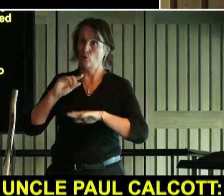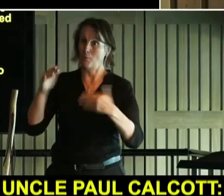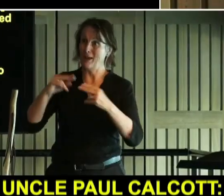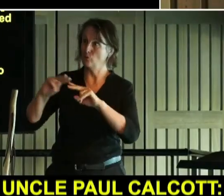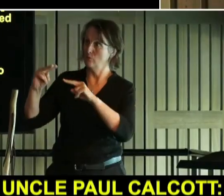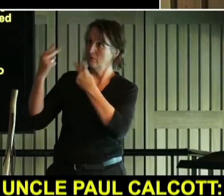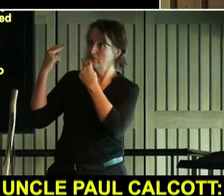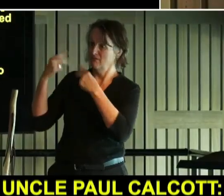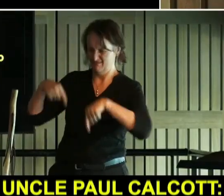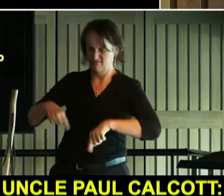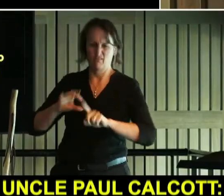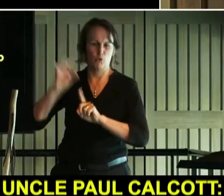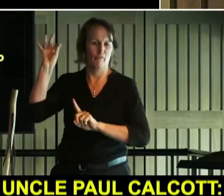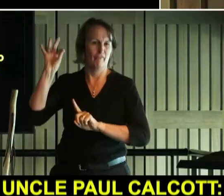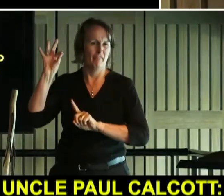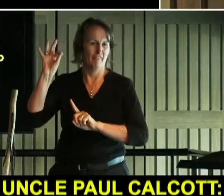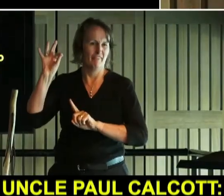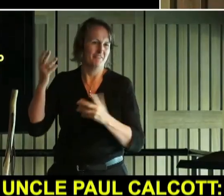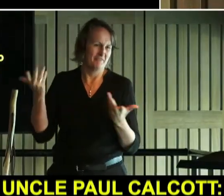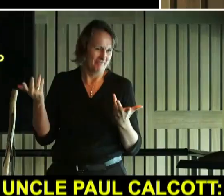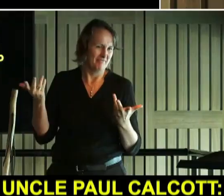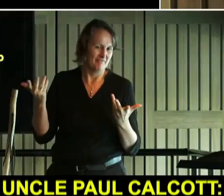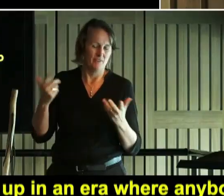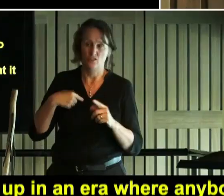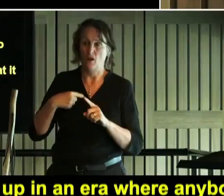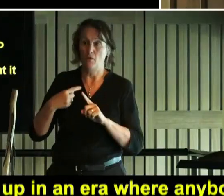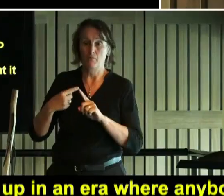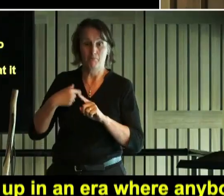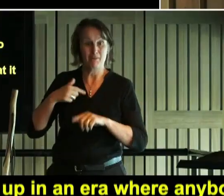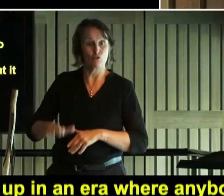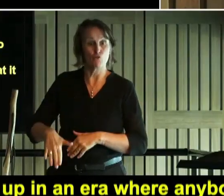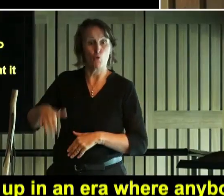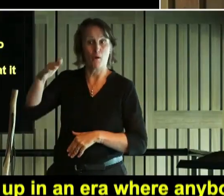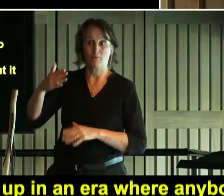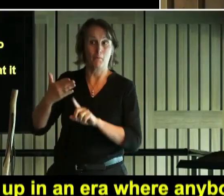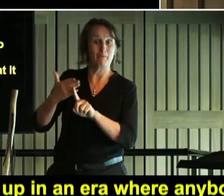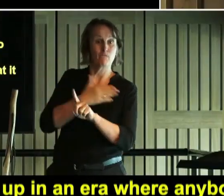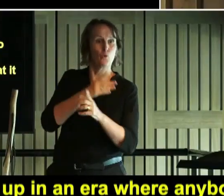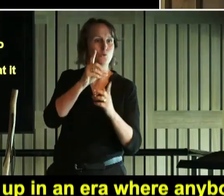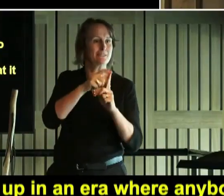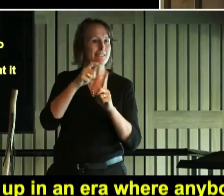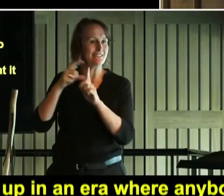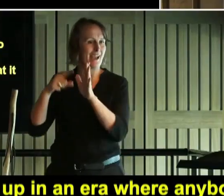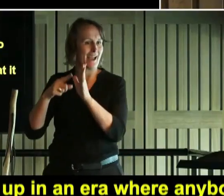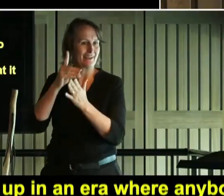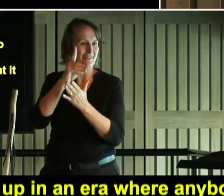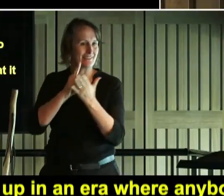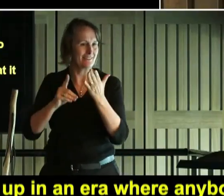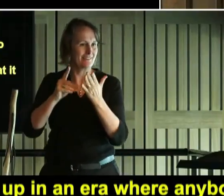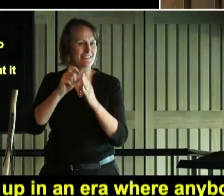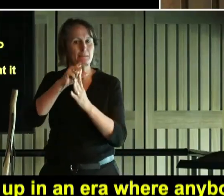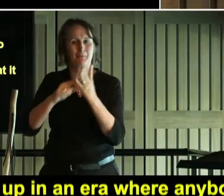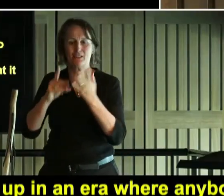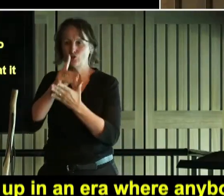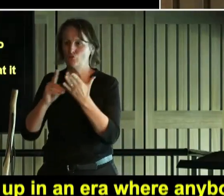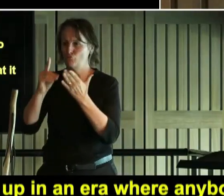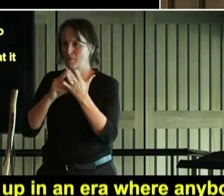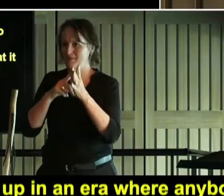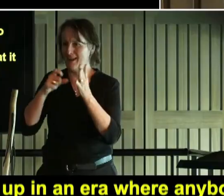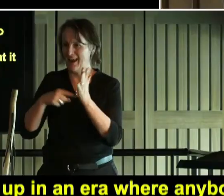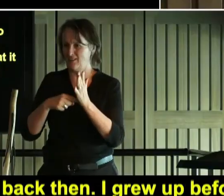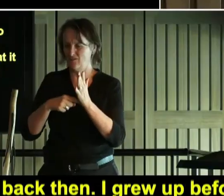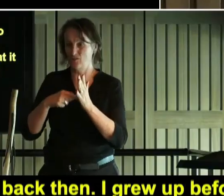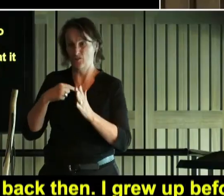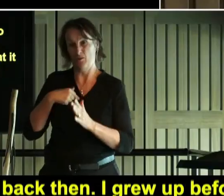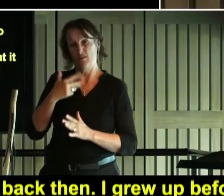it was back then. I grew up before the Disability Discrimination Act was around. So I was in my 20s during the